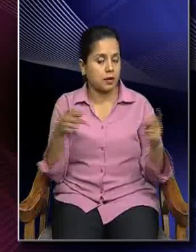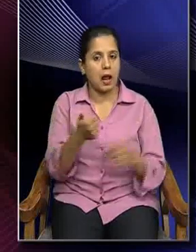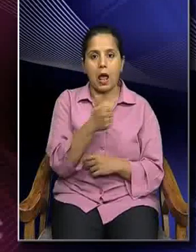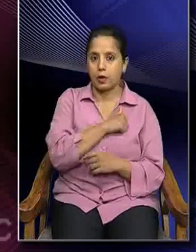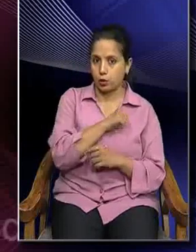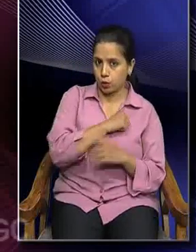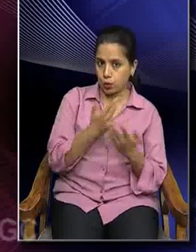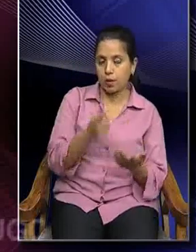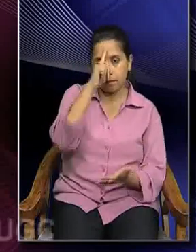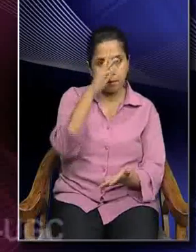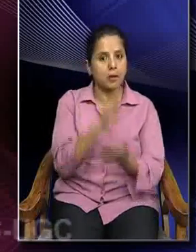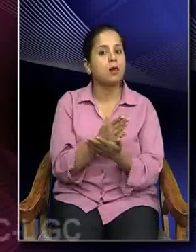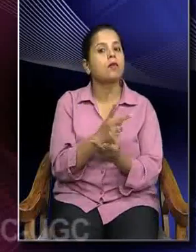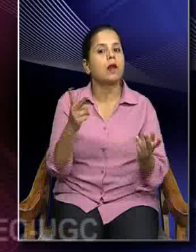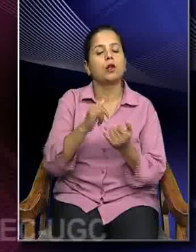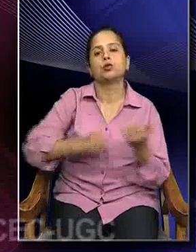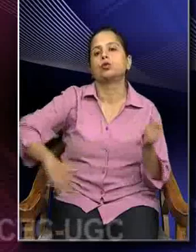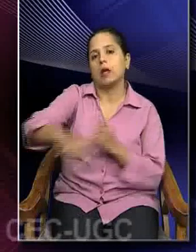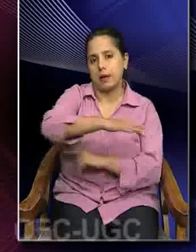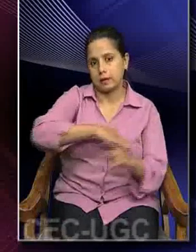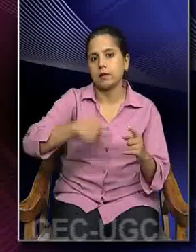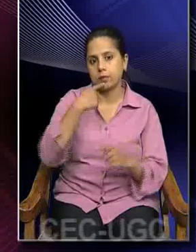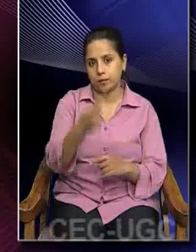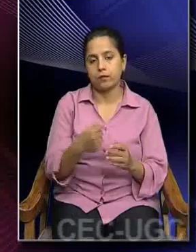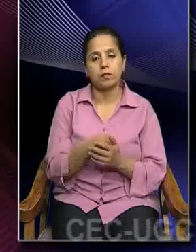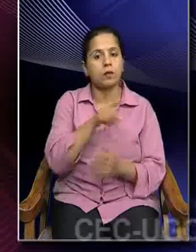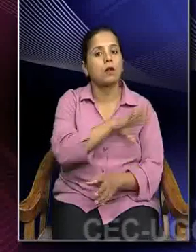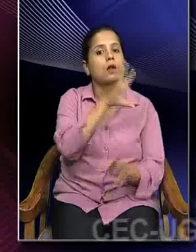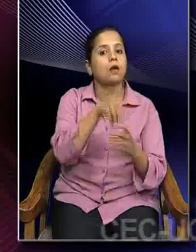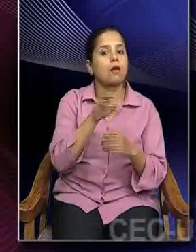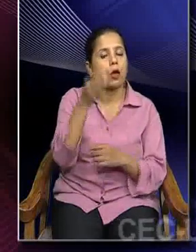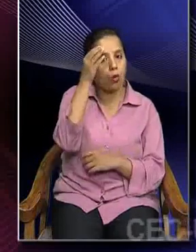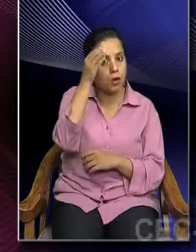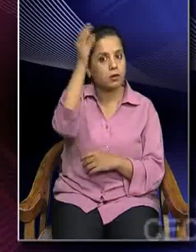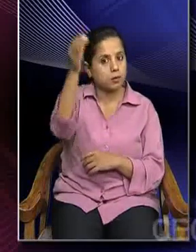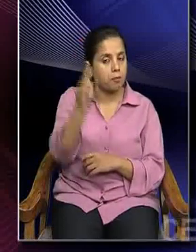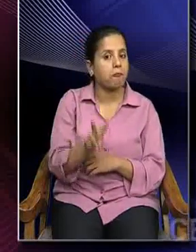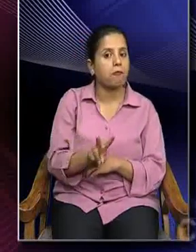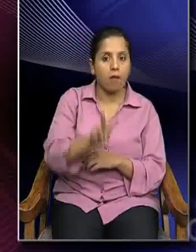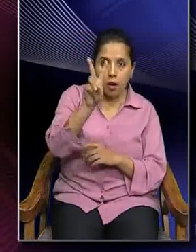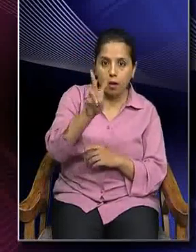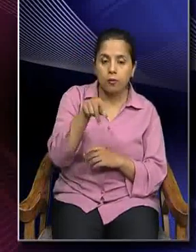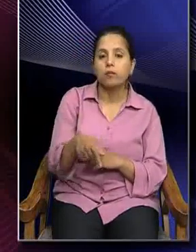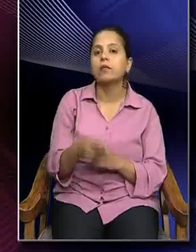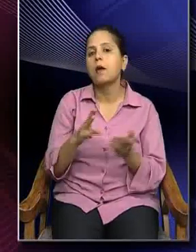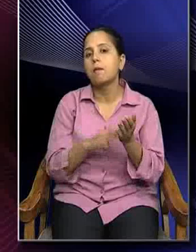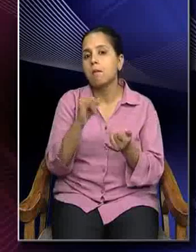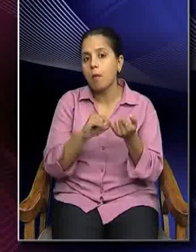attitude and beliefs of a society. It includes concepts, values, mores,